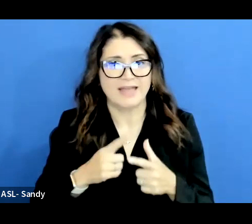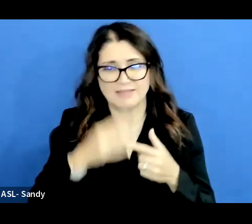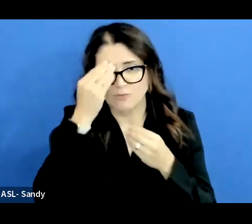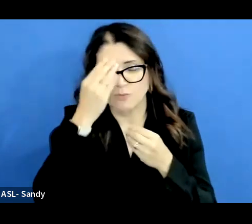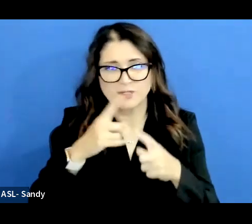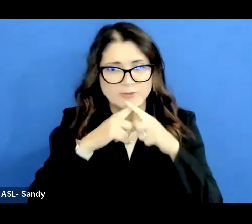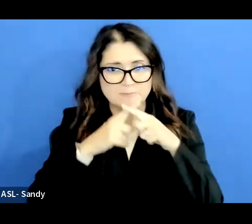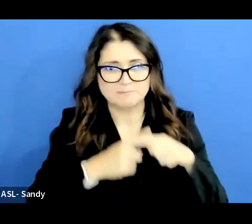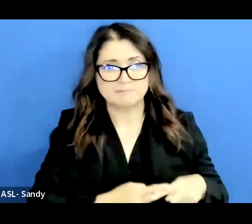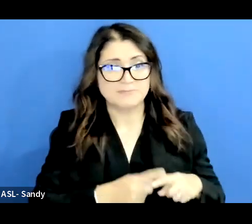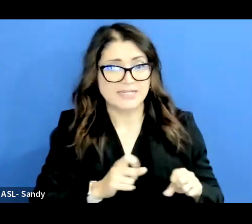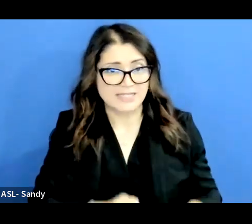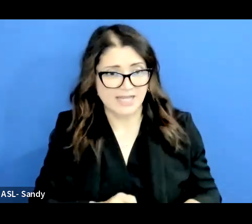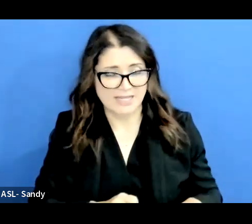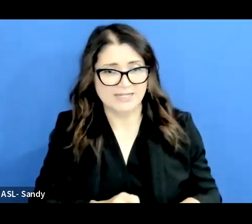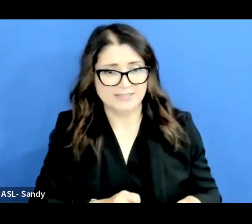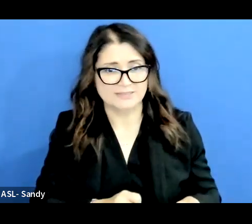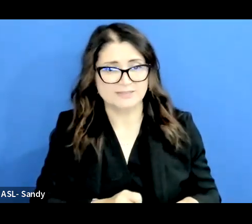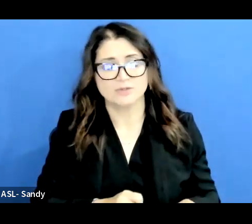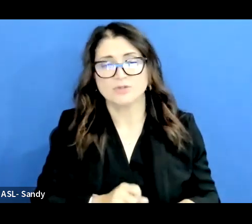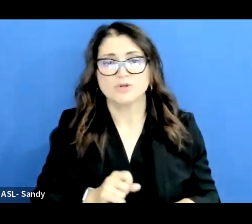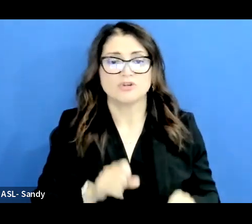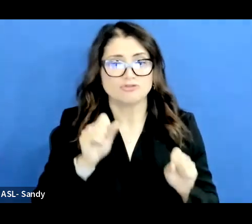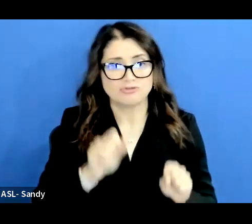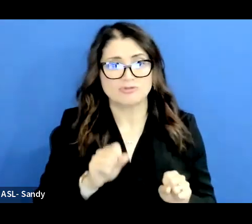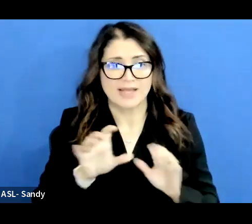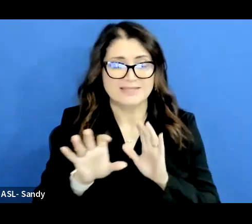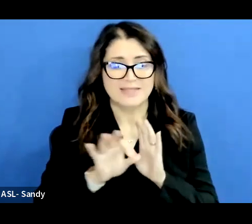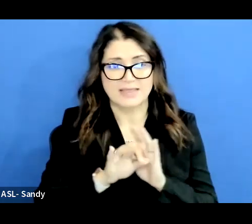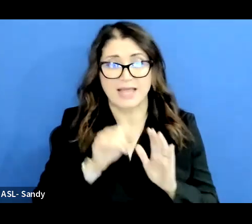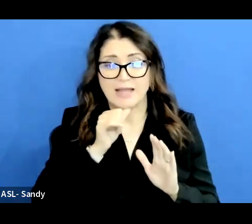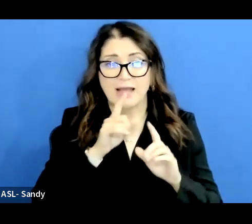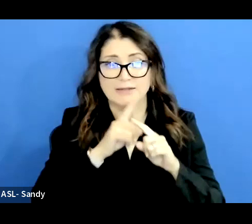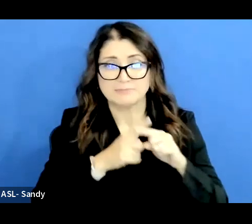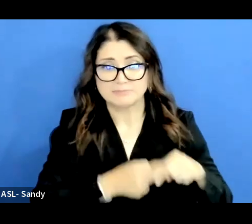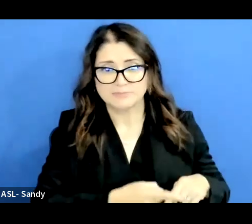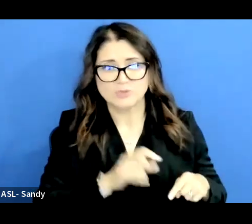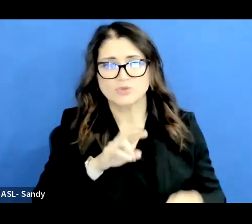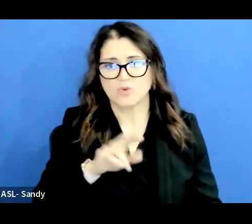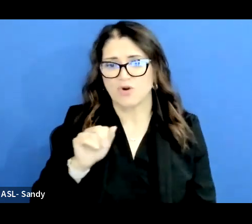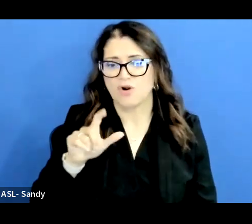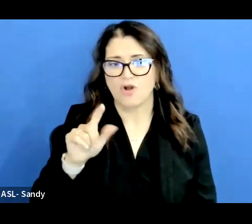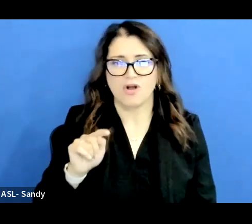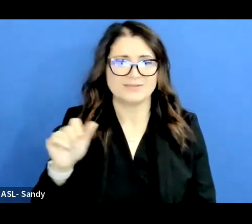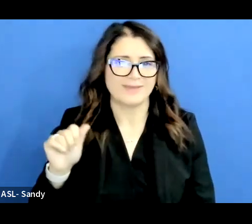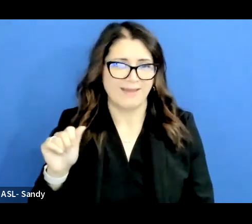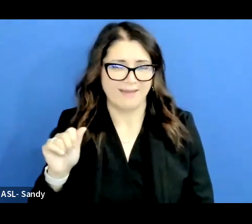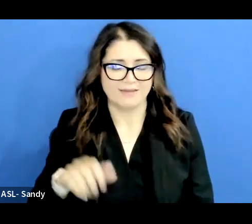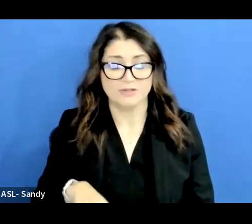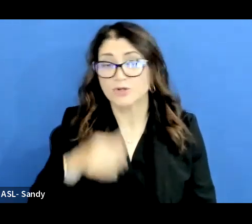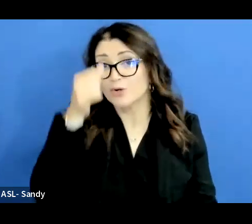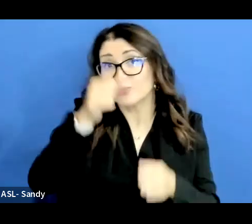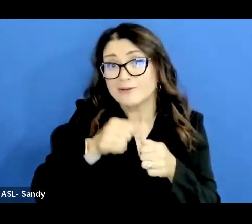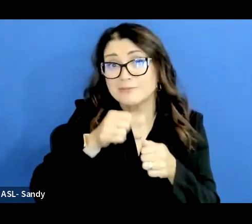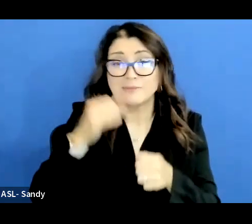can select the unmute option or Alt-A if using keystrokes. Remember, if you join into